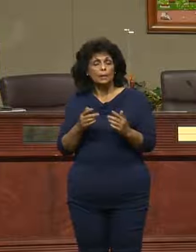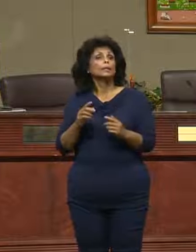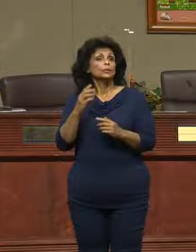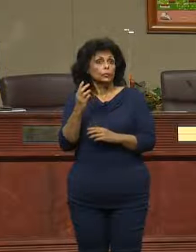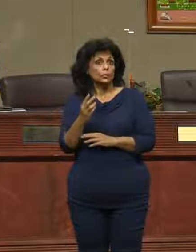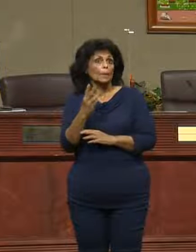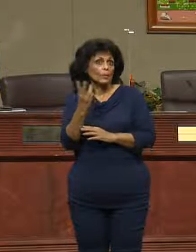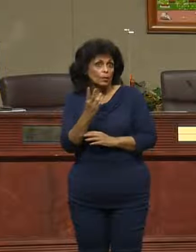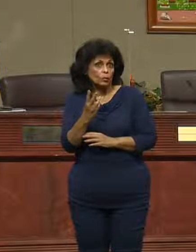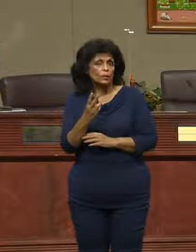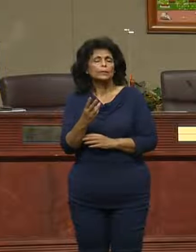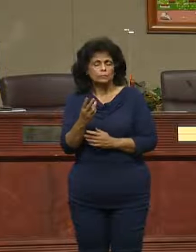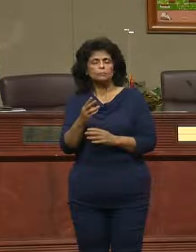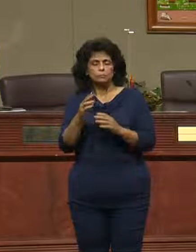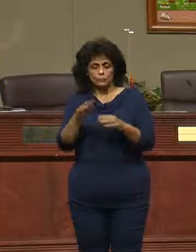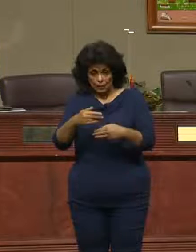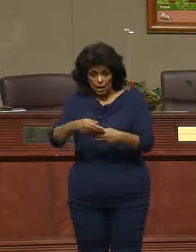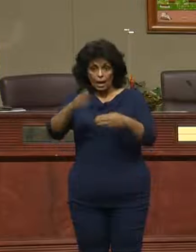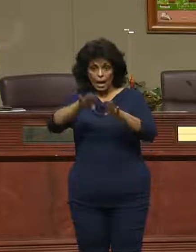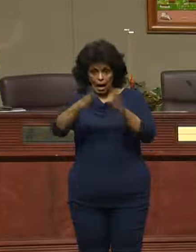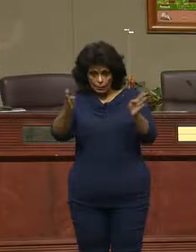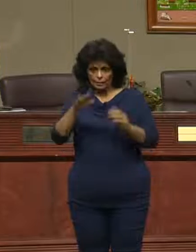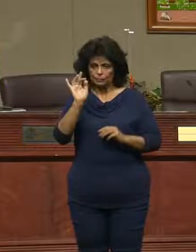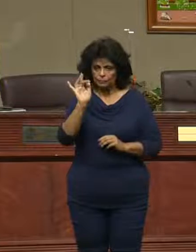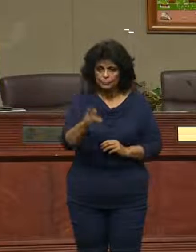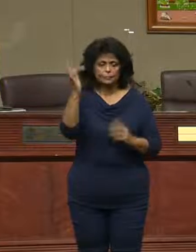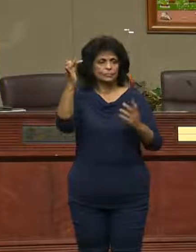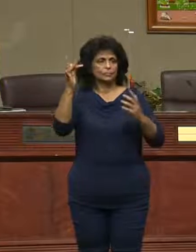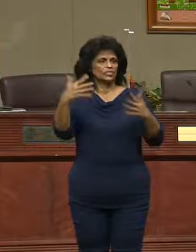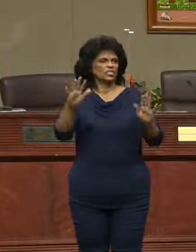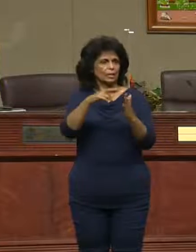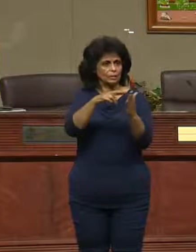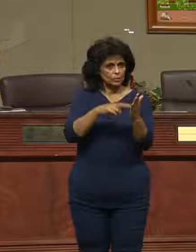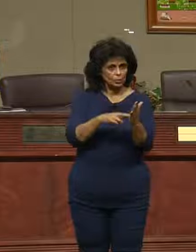Debe ser el día 3, el miércoles, en la mañana.